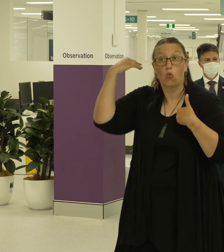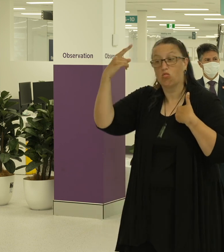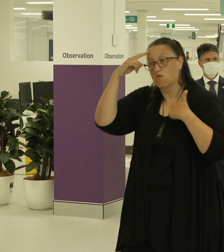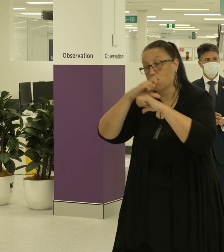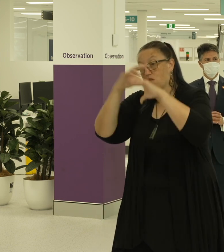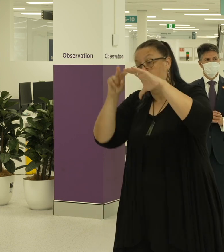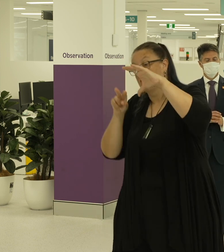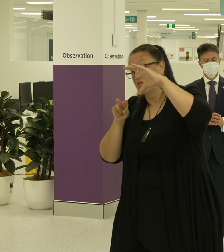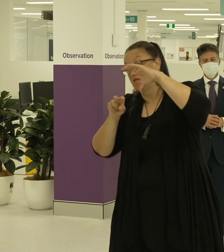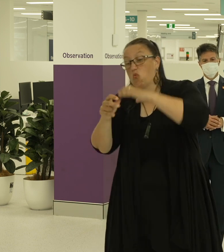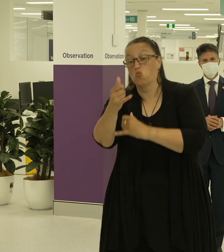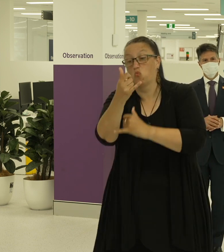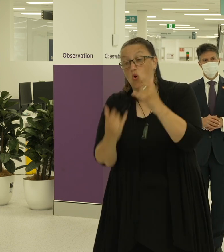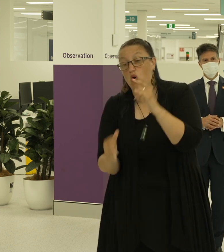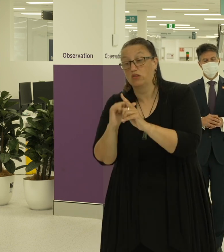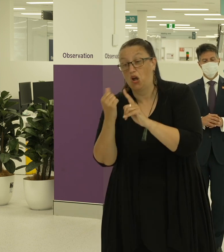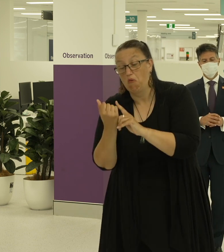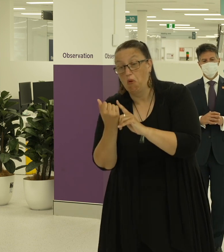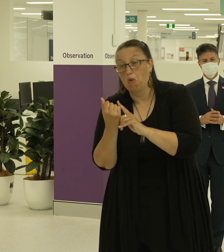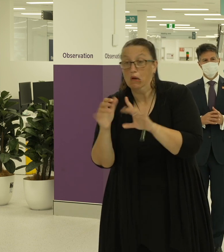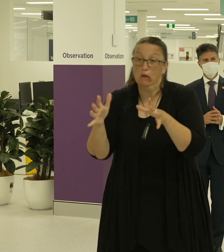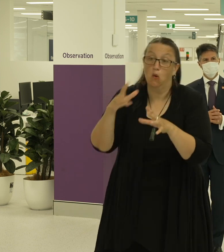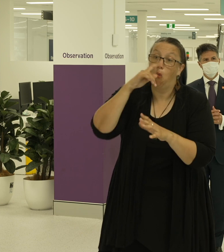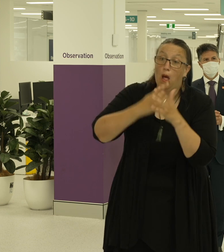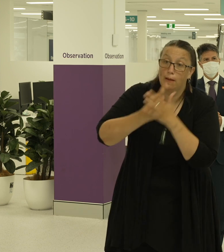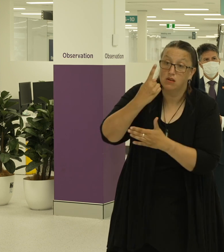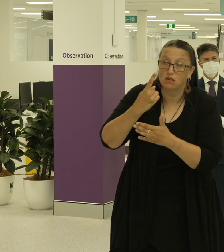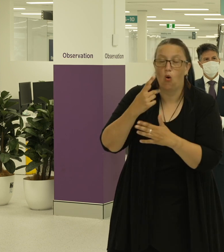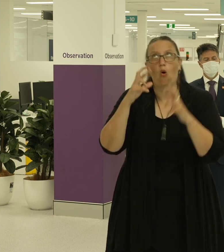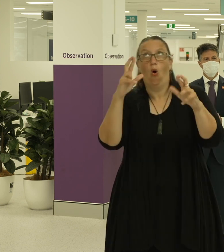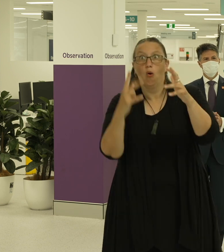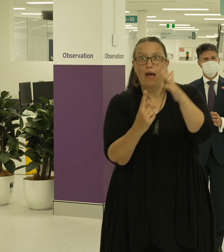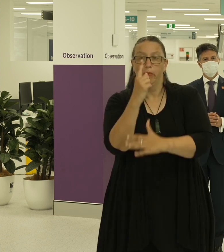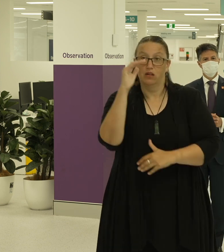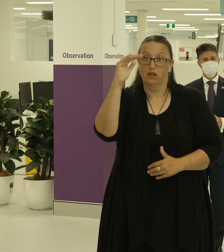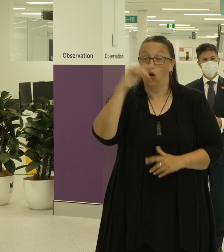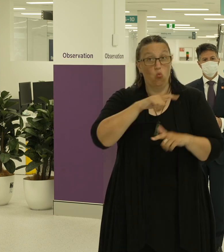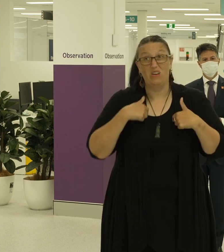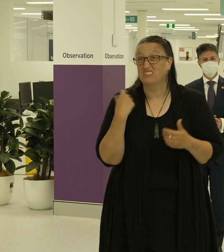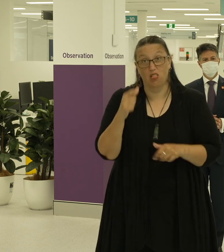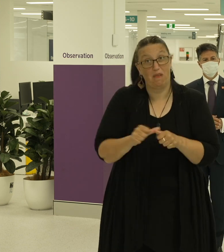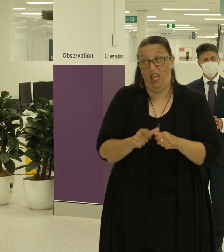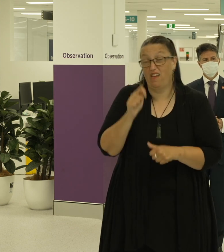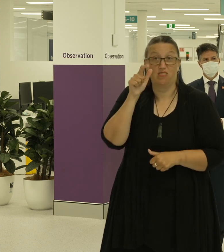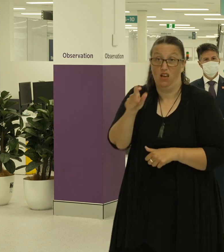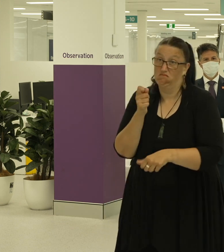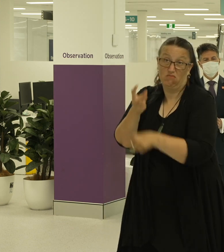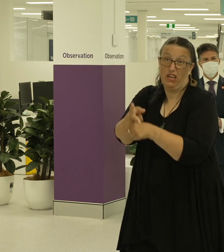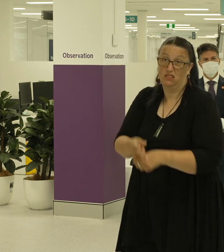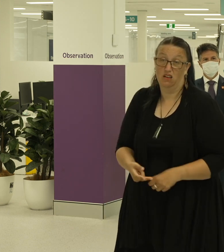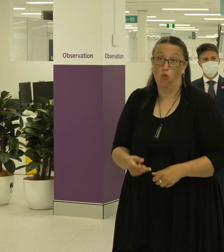case scenario were, and it's incredibly pleasing where we sit. That does not mean our health system is not under pressure. Of course it